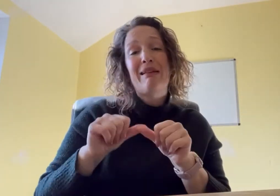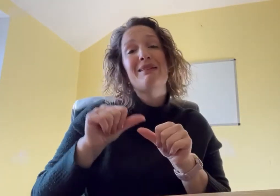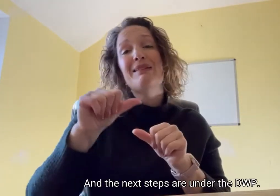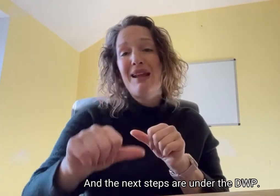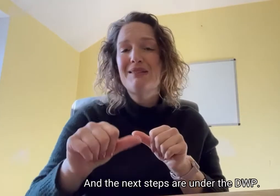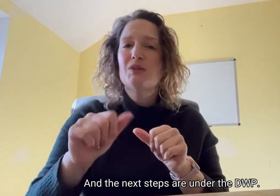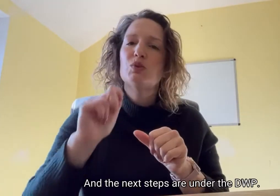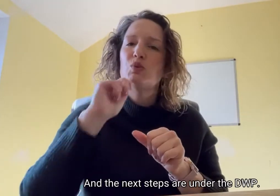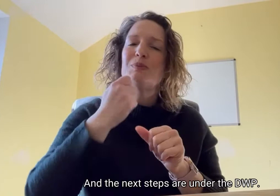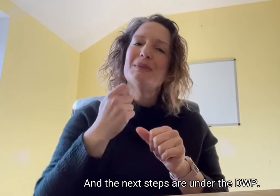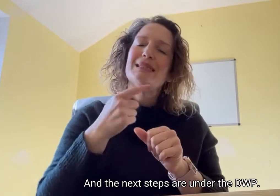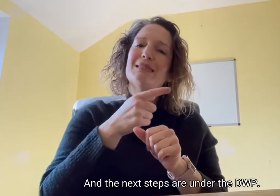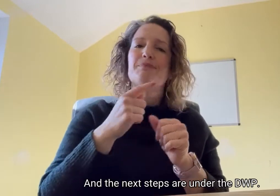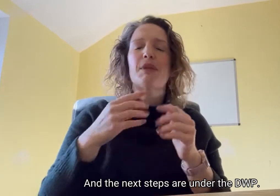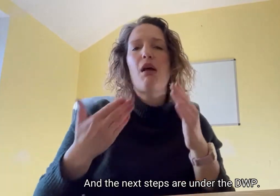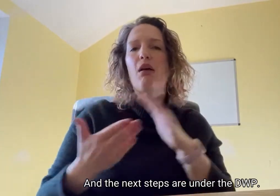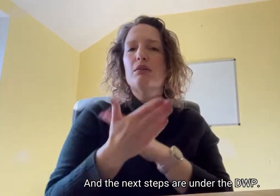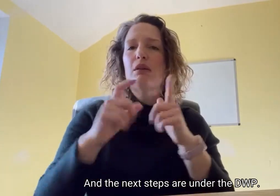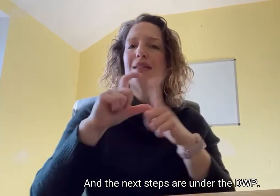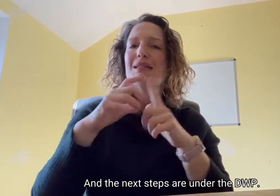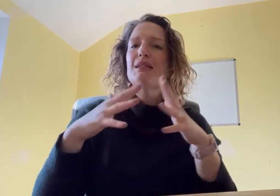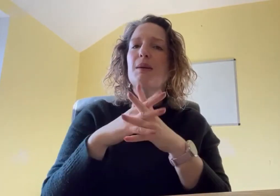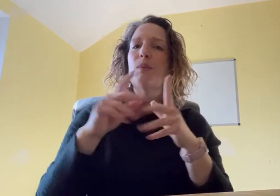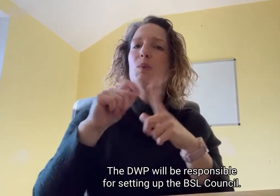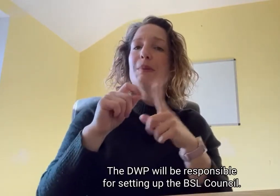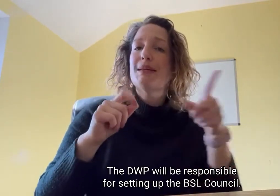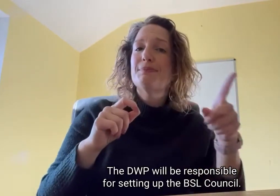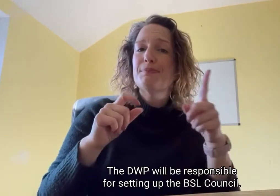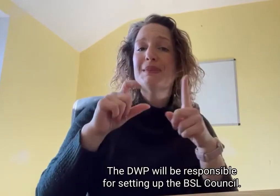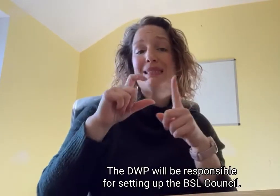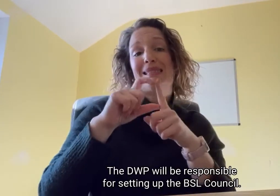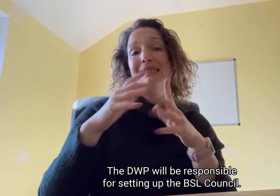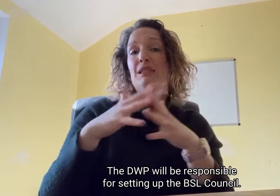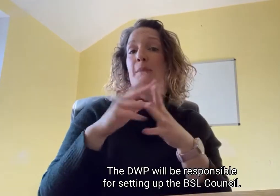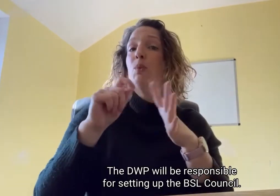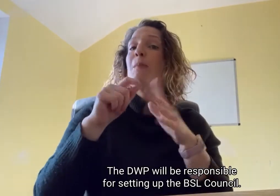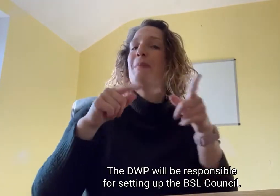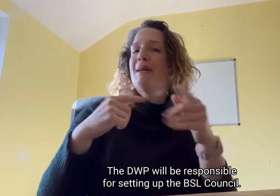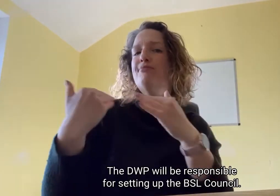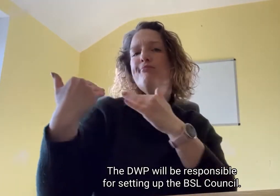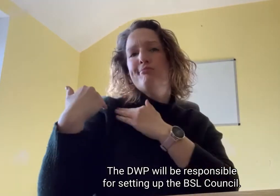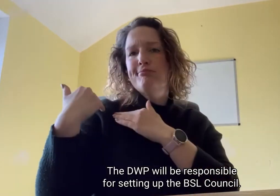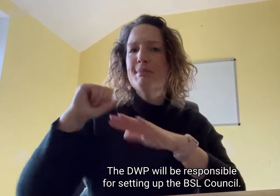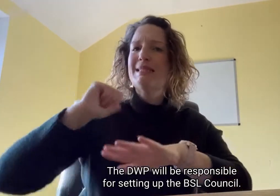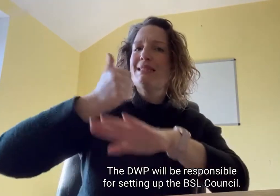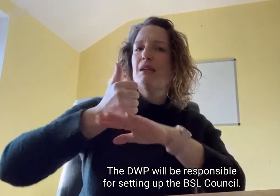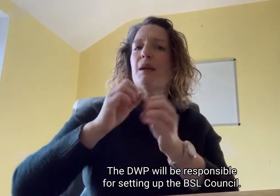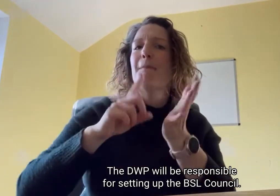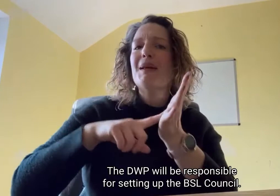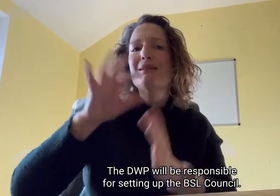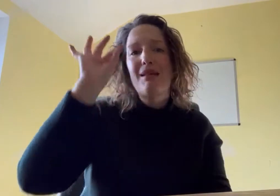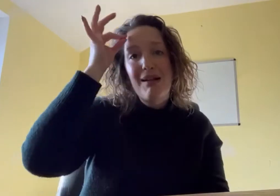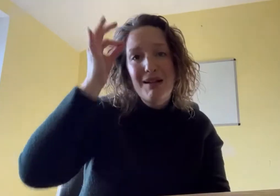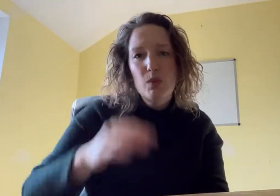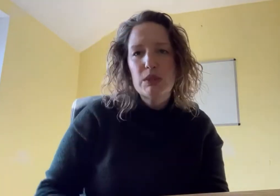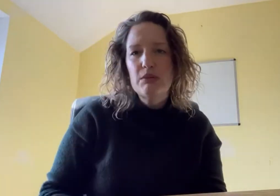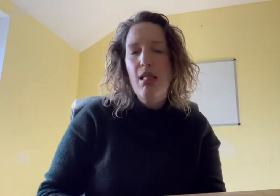And the next steps are under the DWP. The DWP will be responsible for setting up the BSL Council.